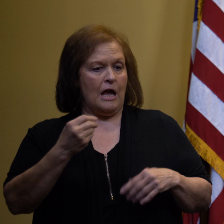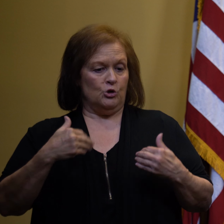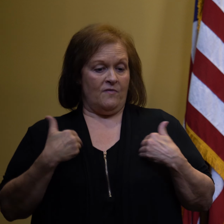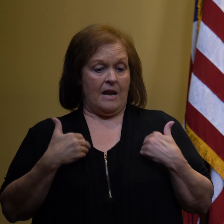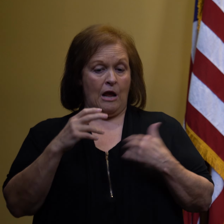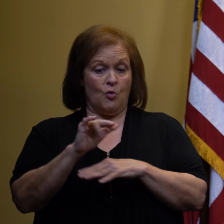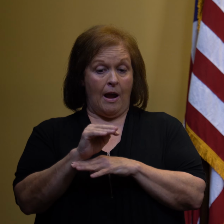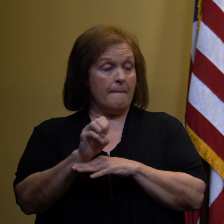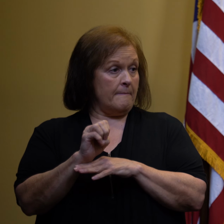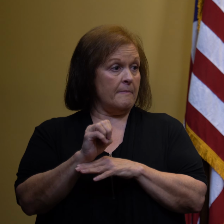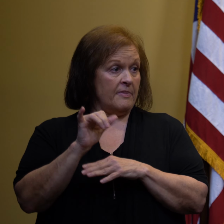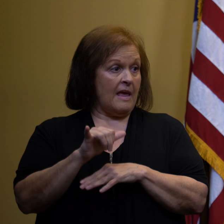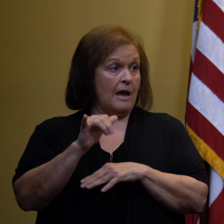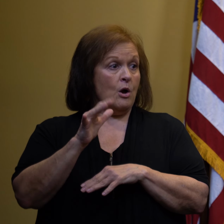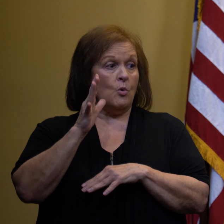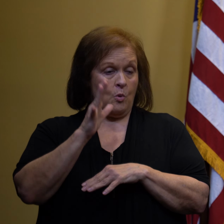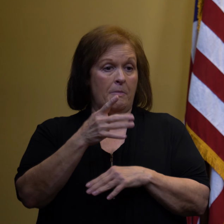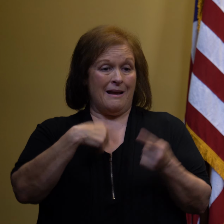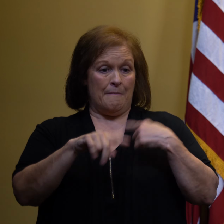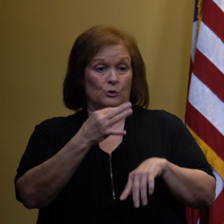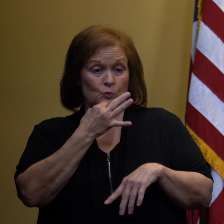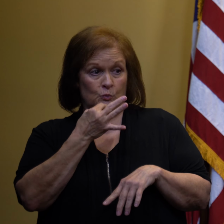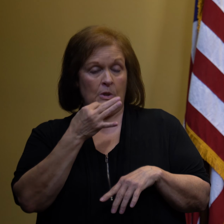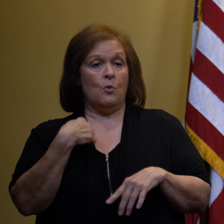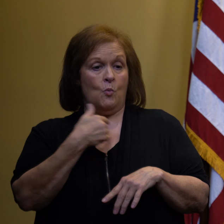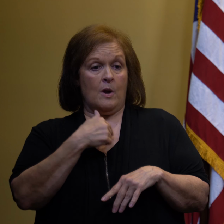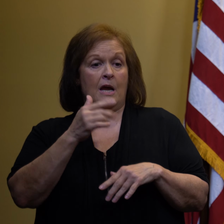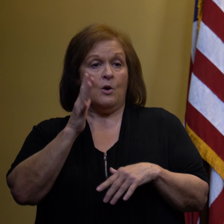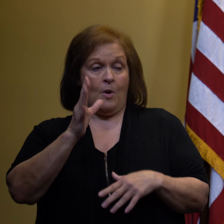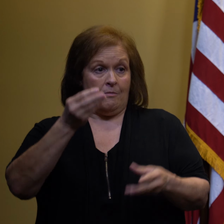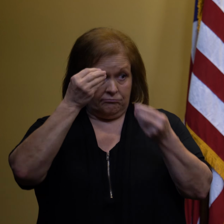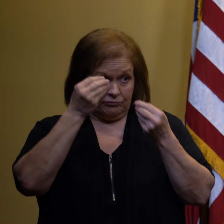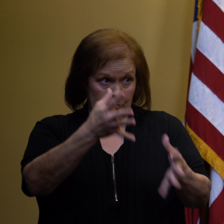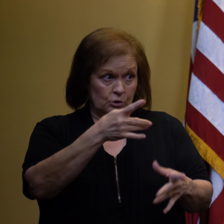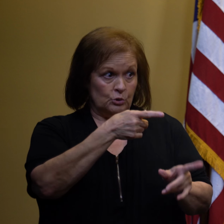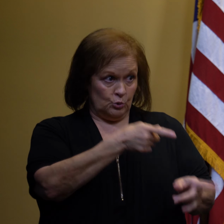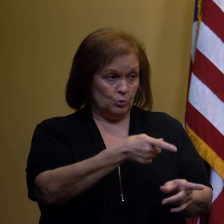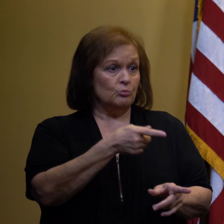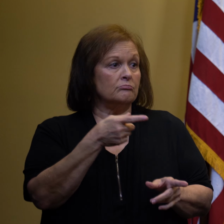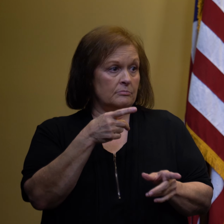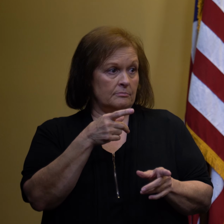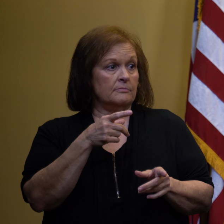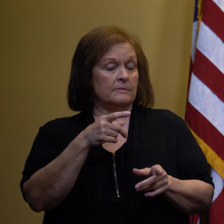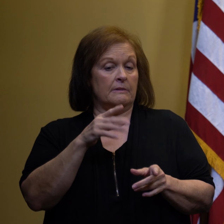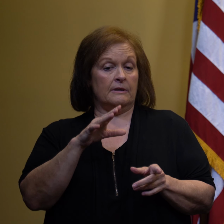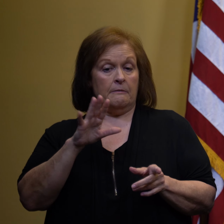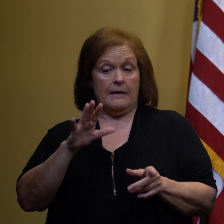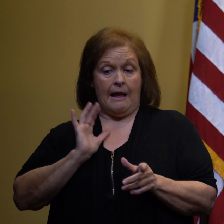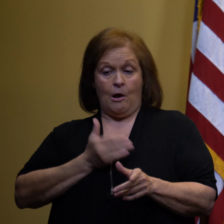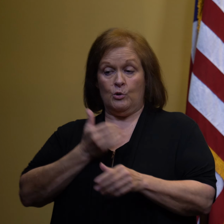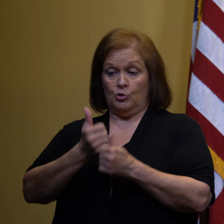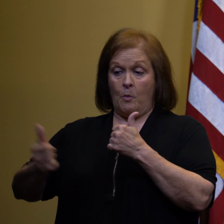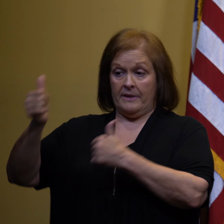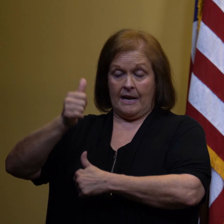crime will be forthcoming and will be shared with you directly by our superintendent. What